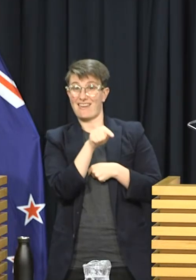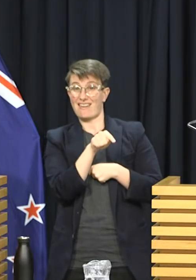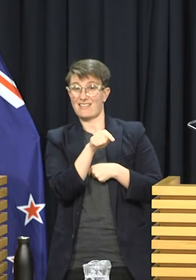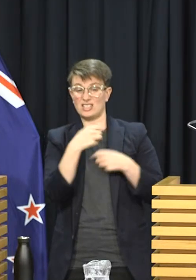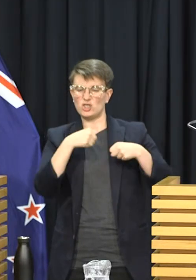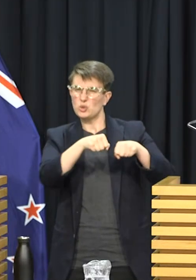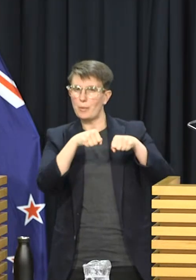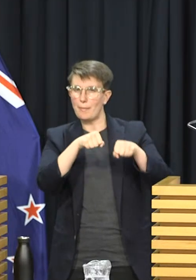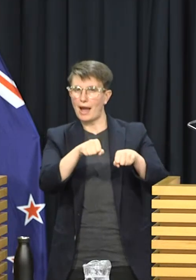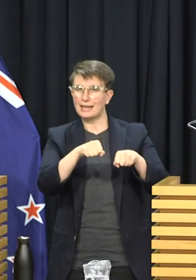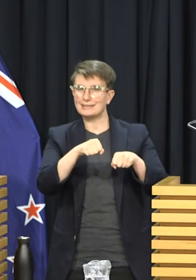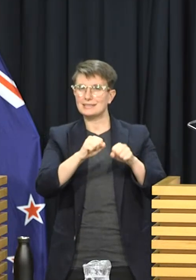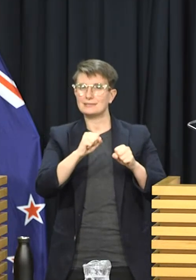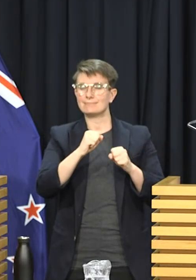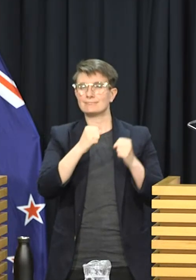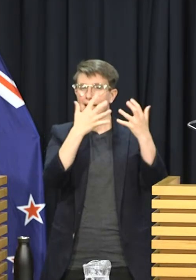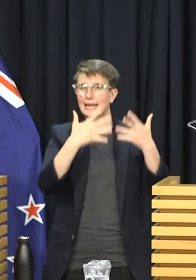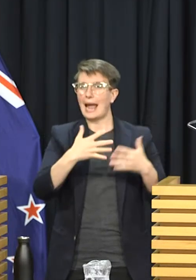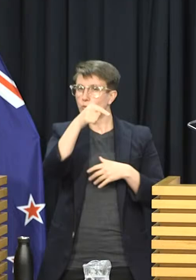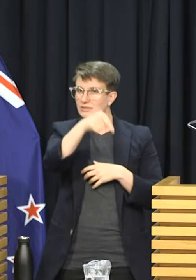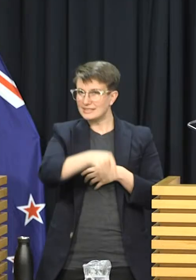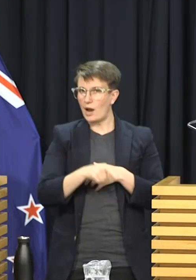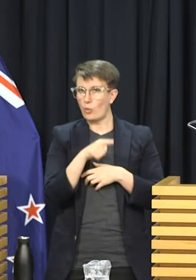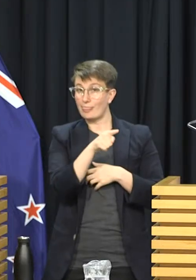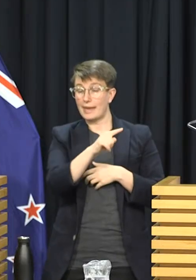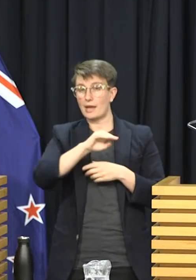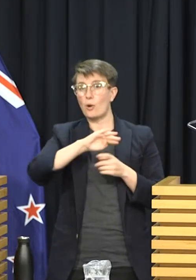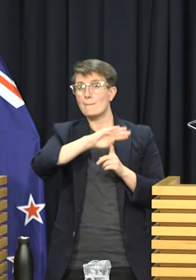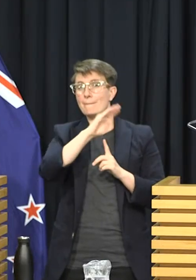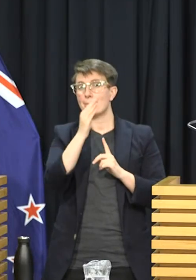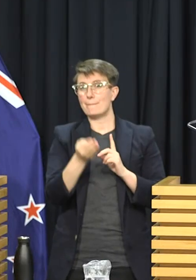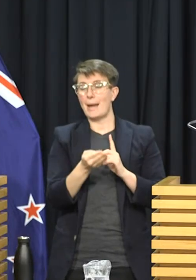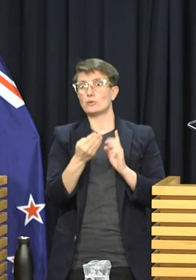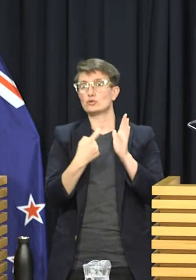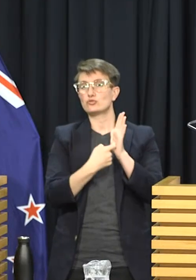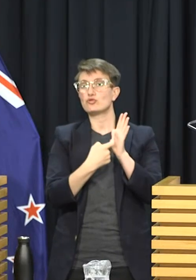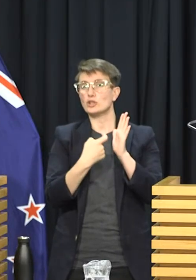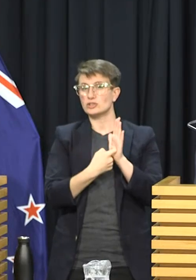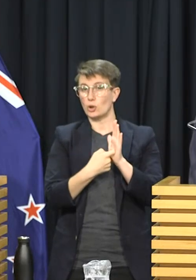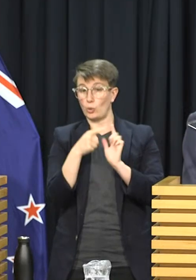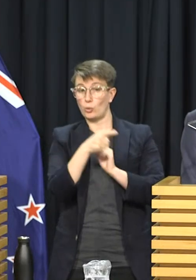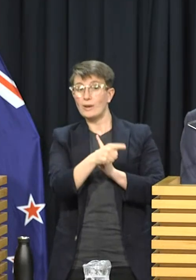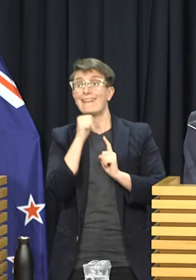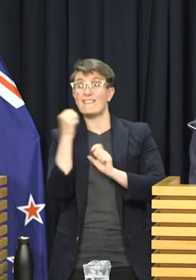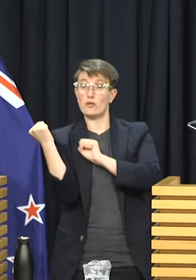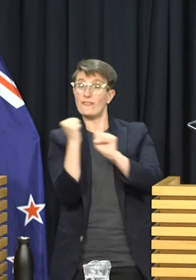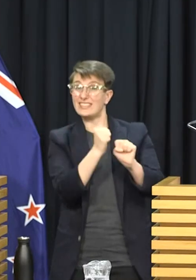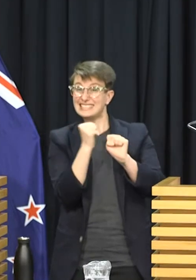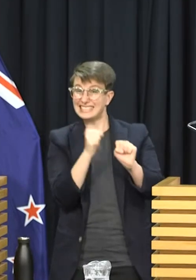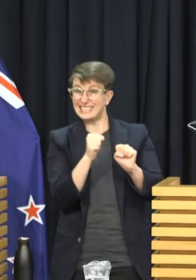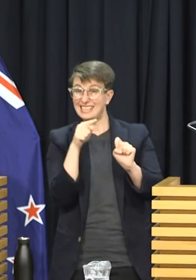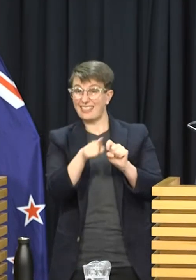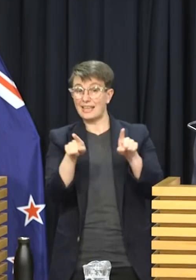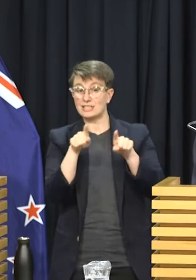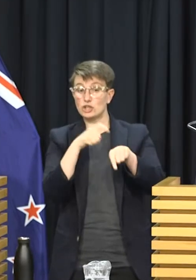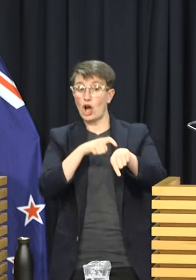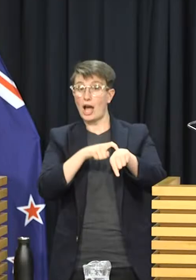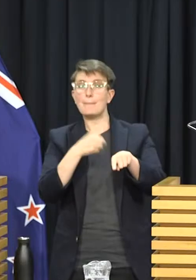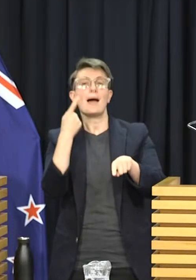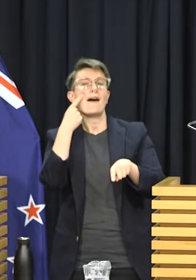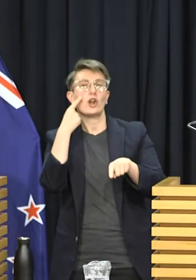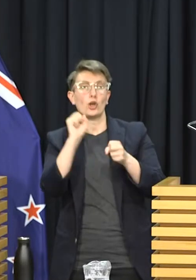the countdown in Mount Roskill at around the time that will be indicated on the website, it's just been confirmed, needs to be alert